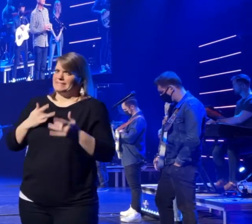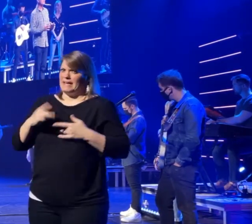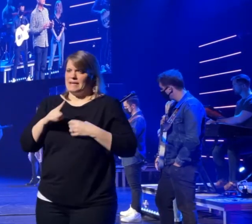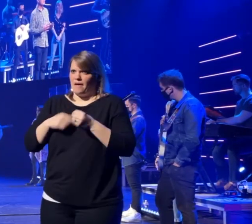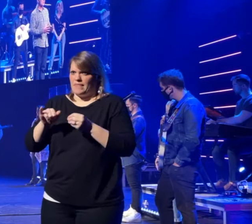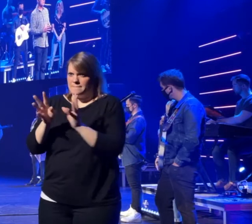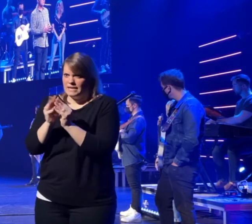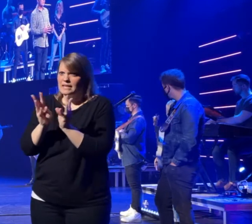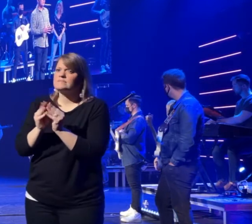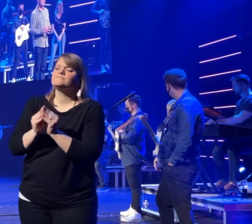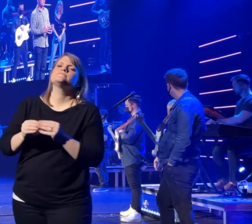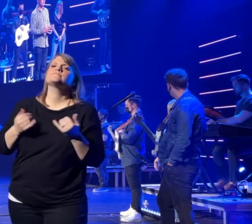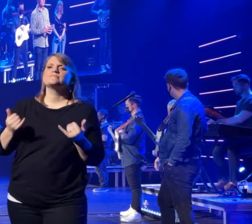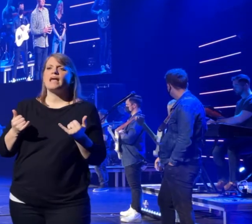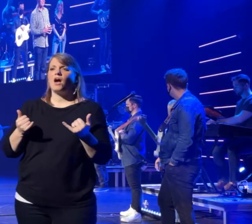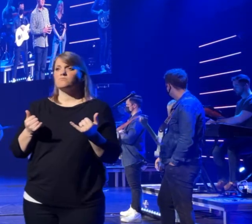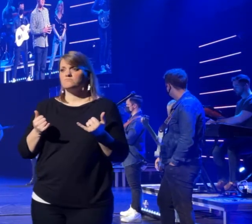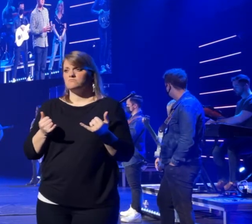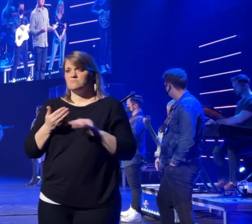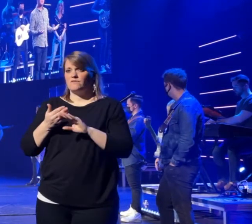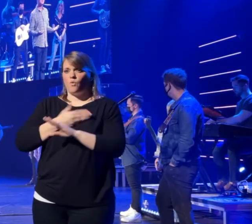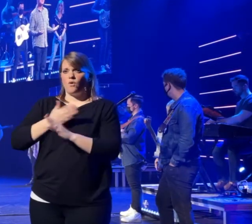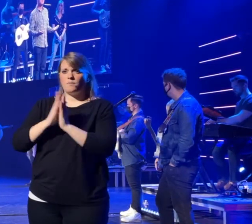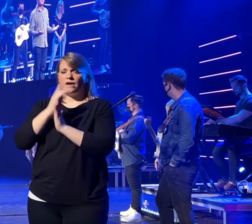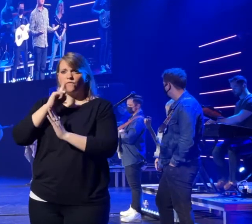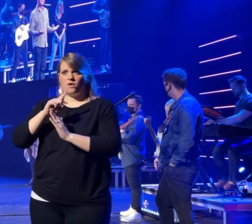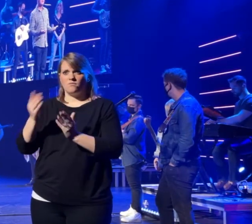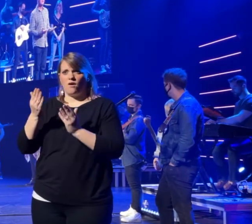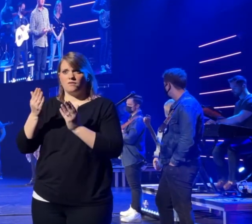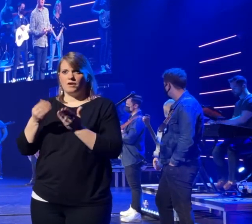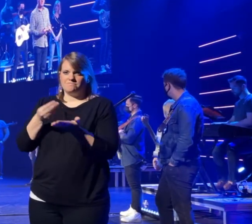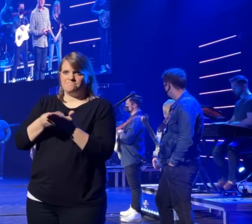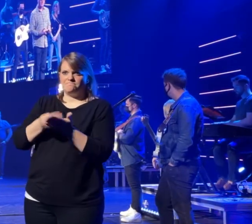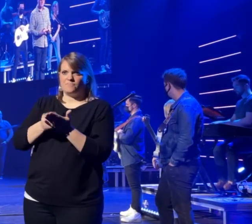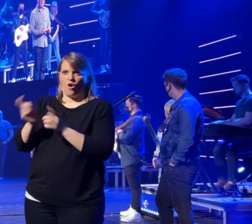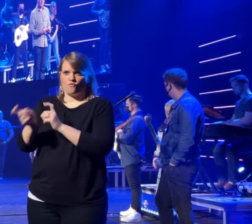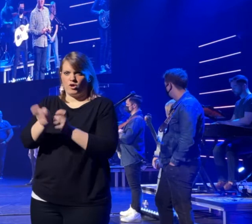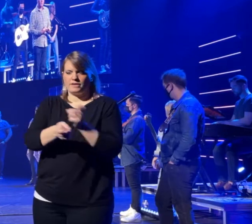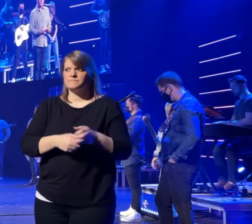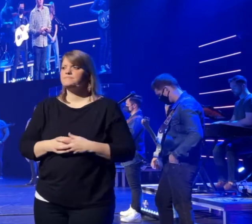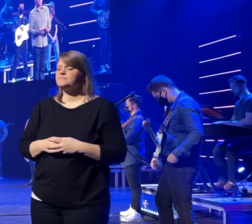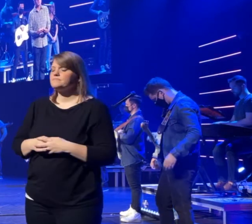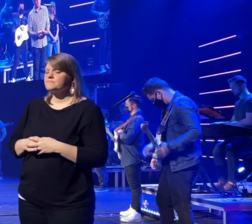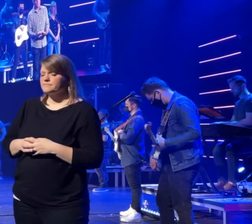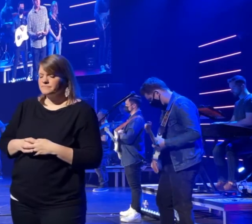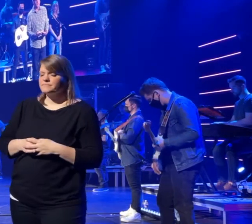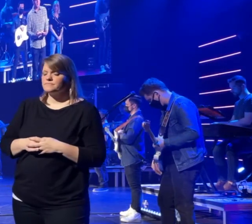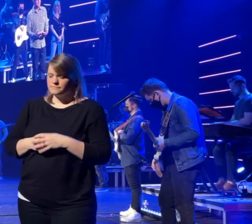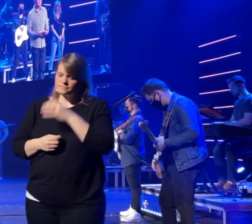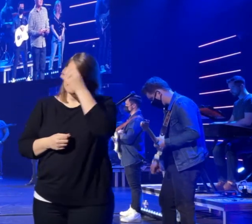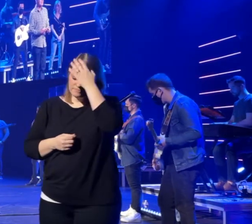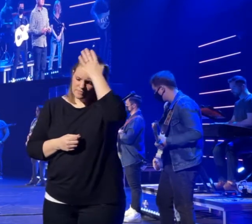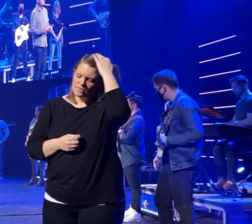Let me say this as we get ready to pray for our offering. You know, it's been an amazing year. Here we are, and, you know, coronavirus isn't over,